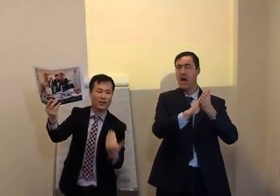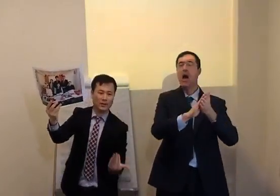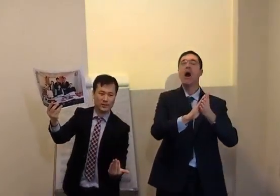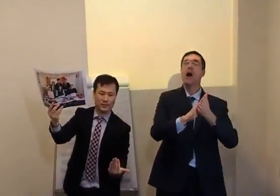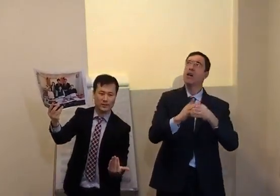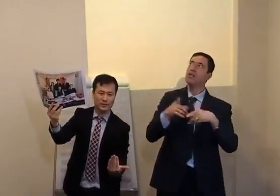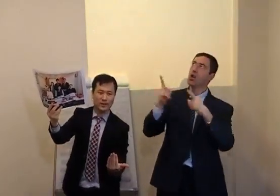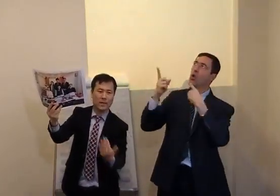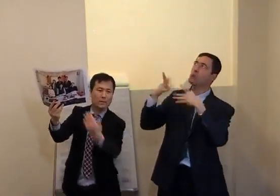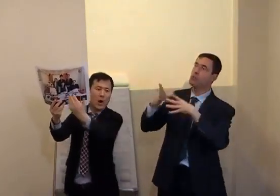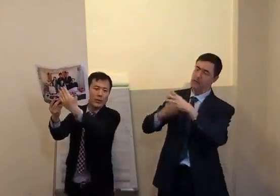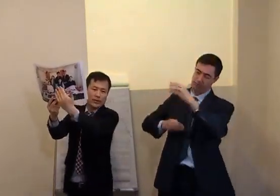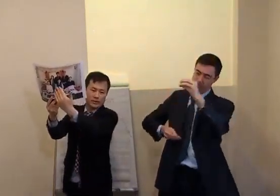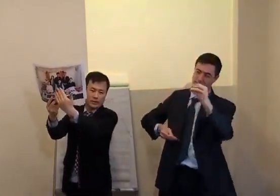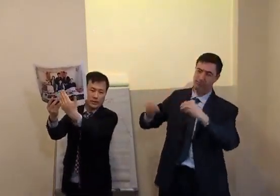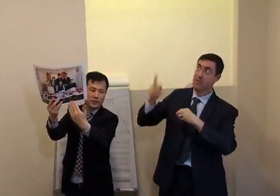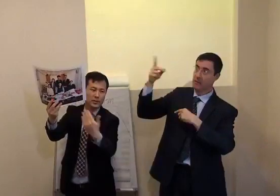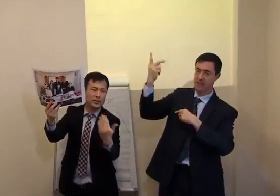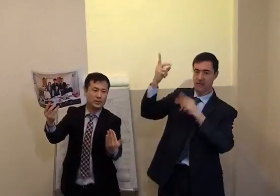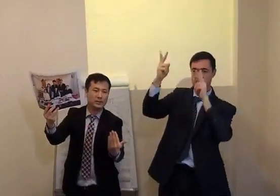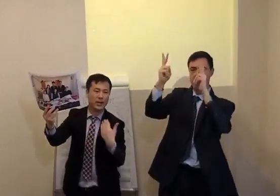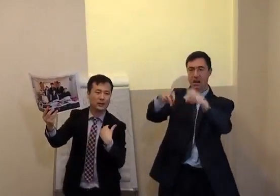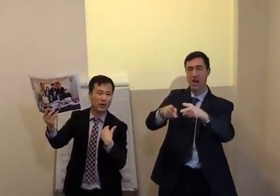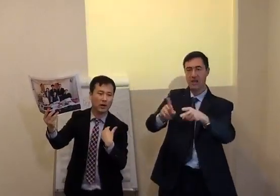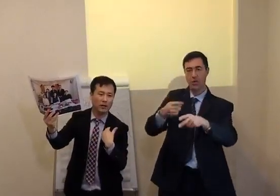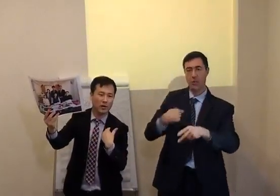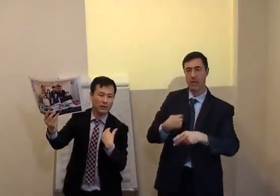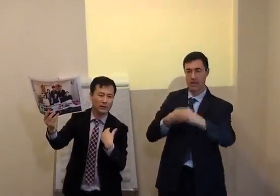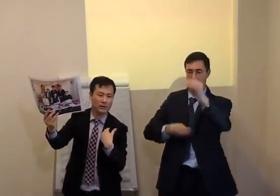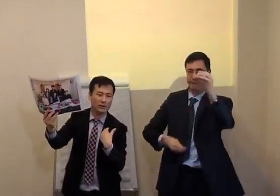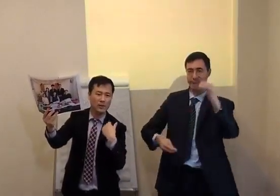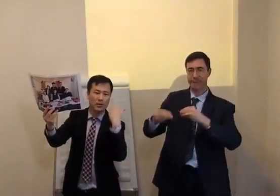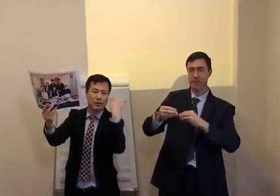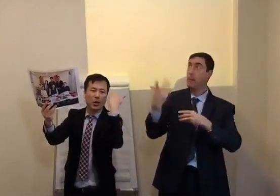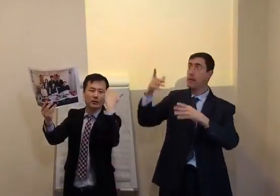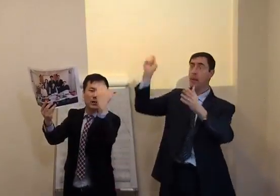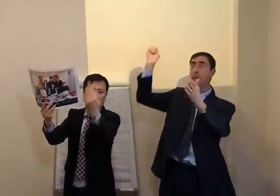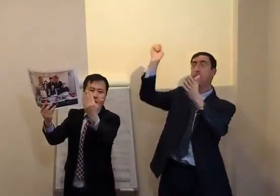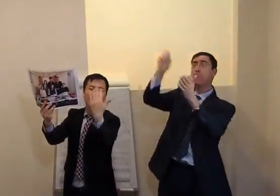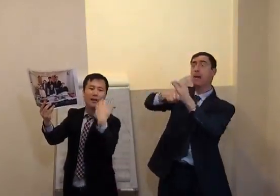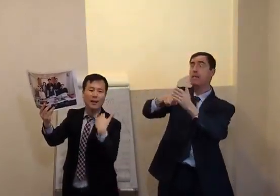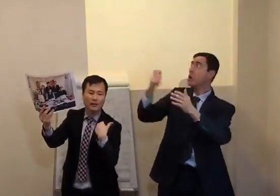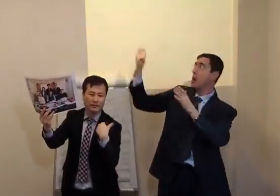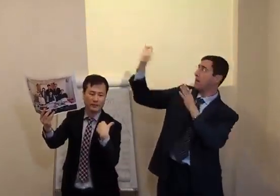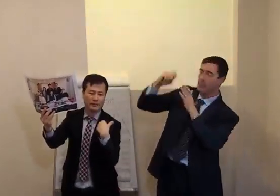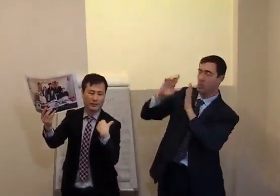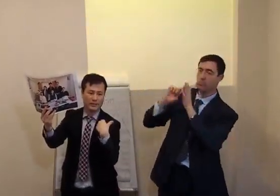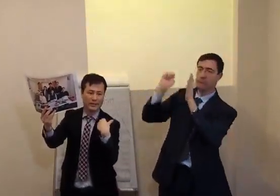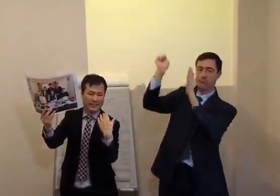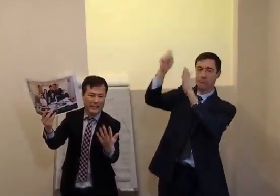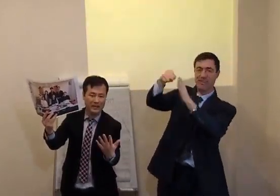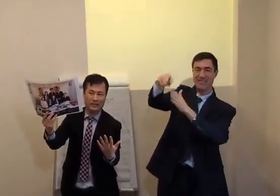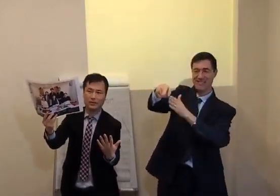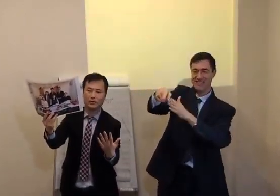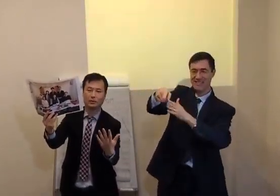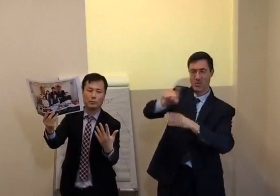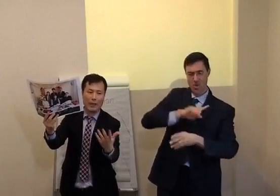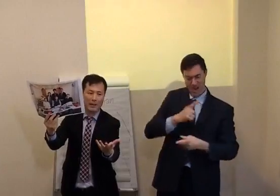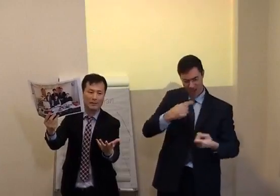us, punished instead of us, because God loved sinners to repent